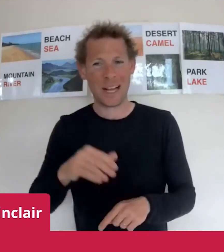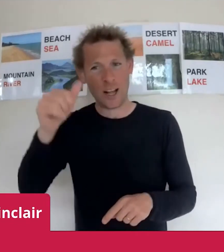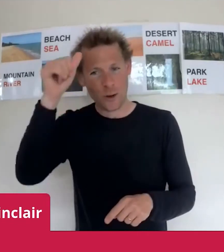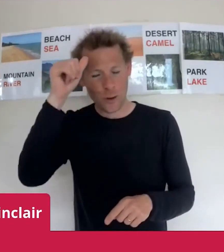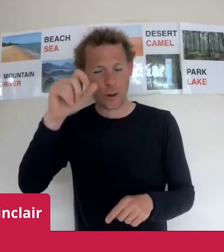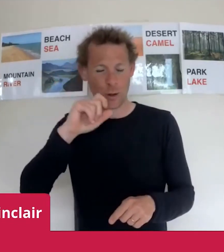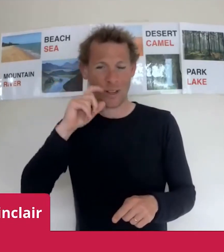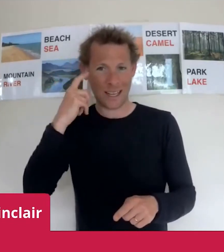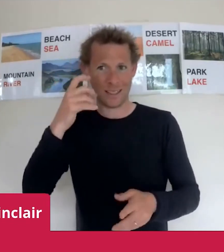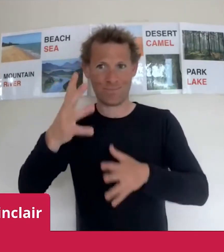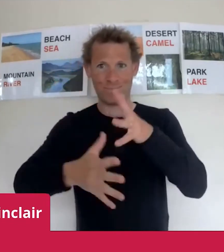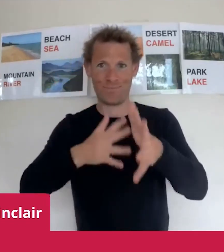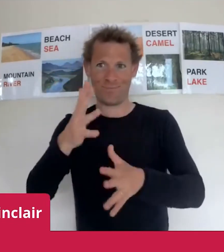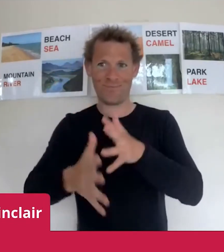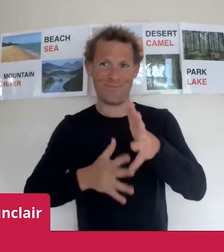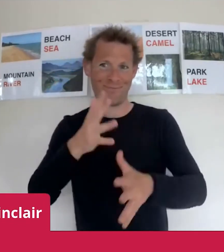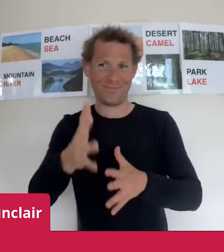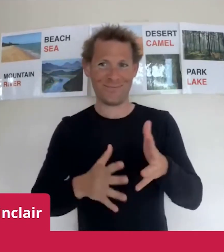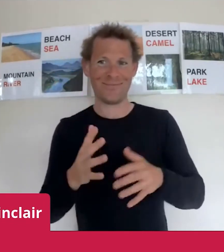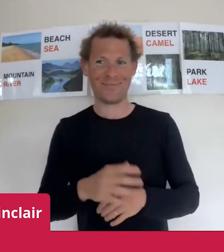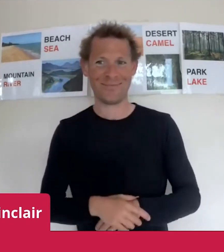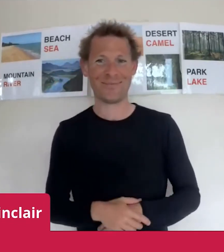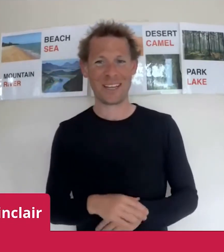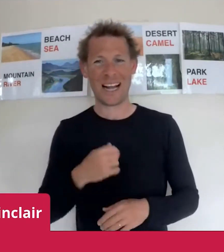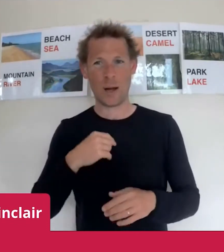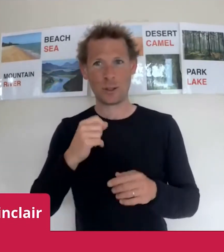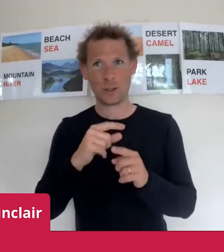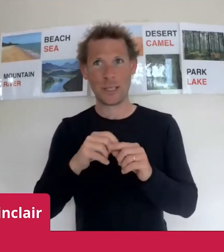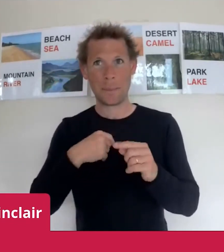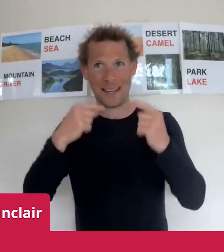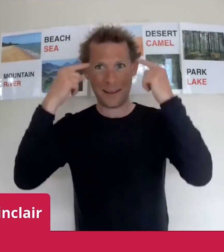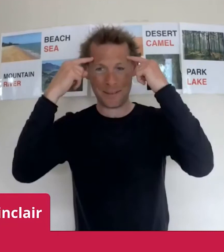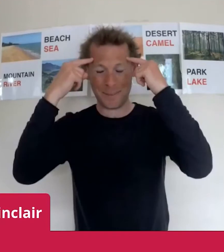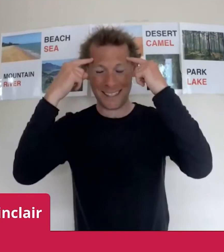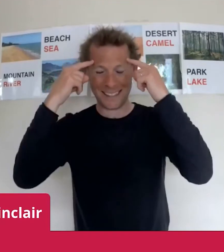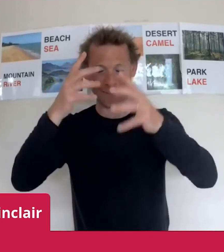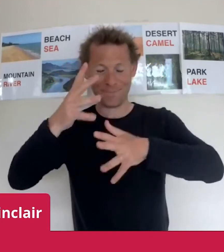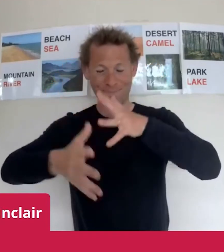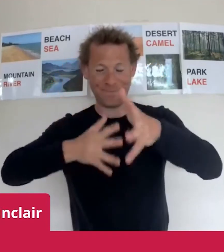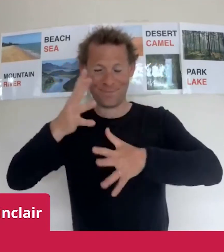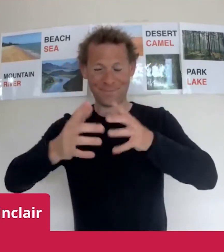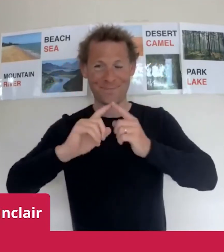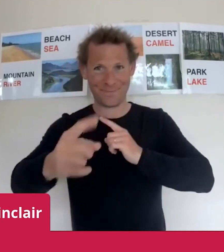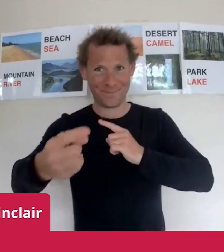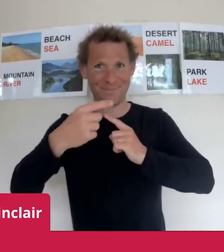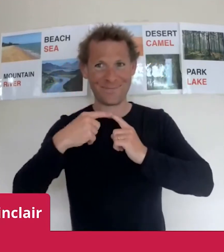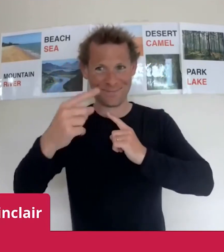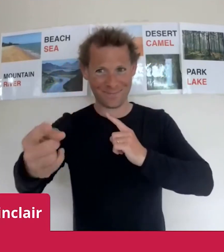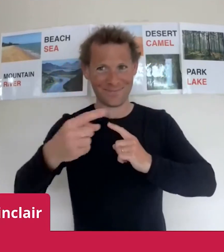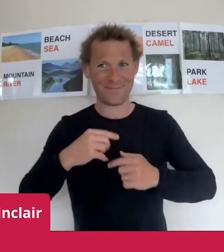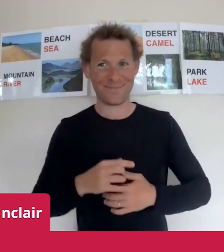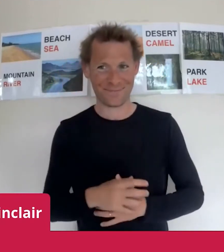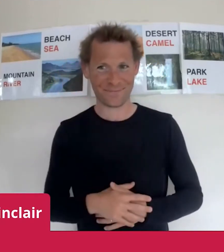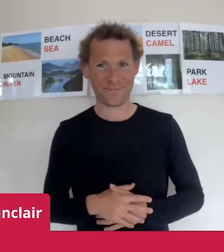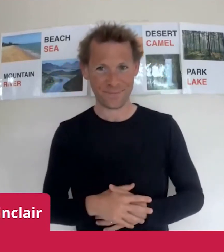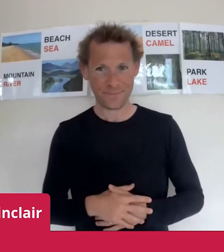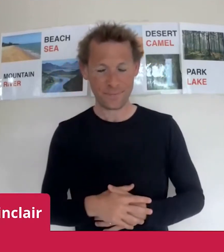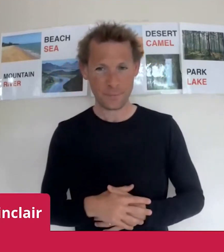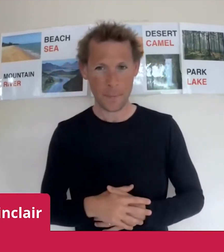can't see all of you, but I do know that you're signing back to me. So I'm going to use my imagination to imagine your responses,